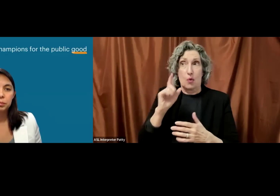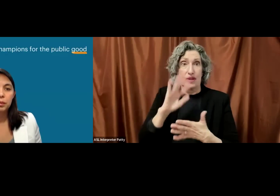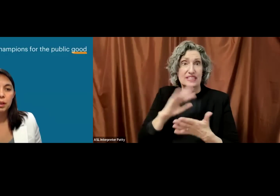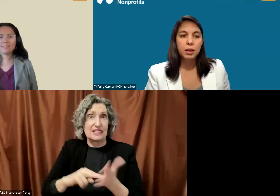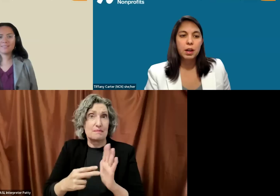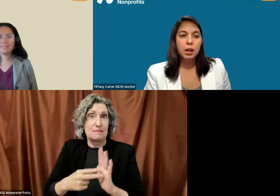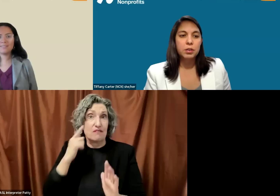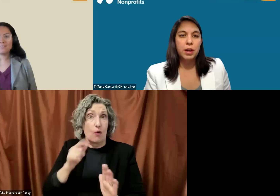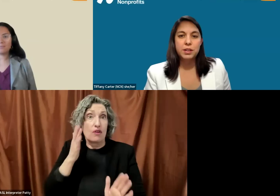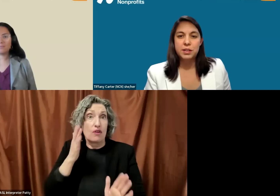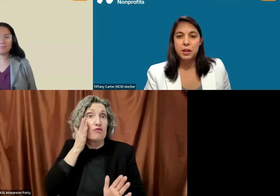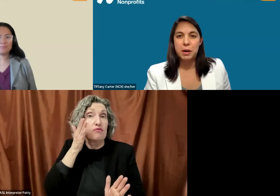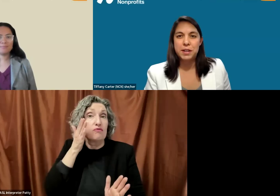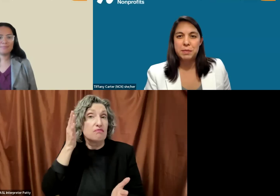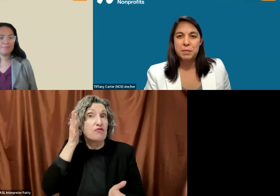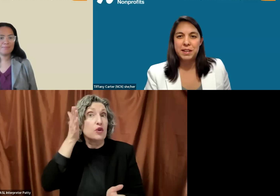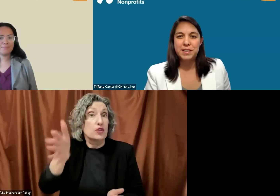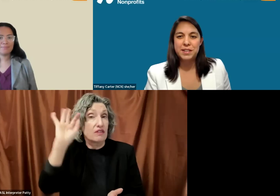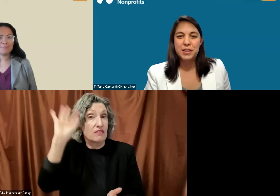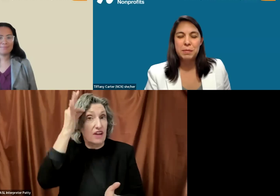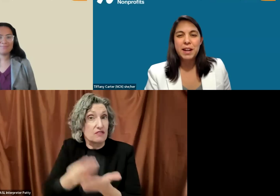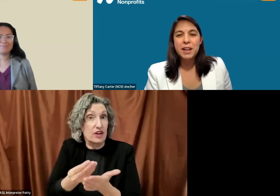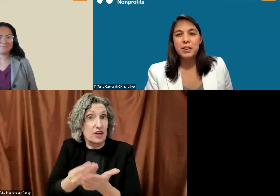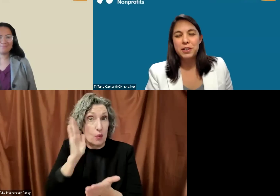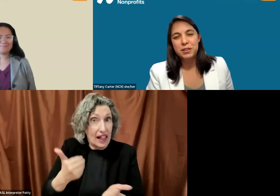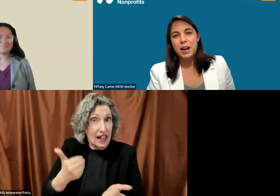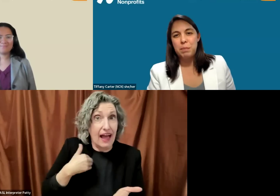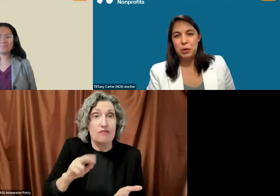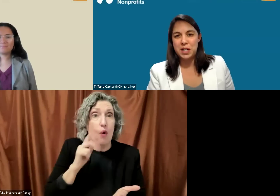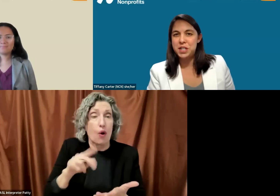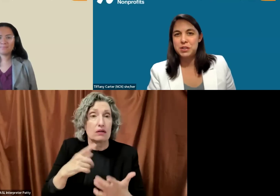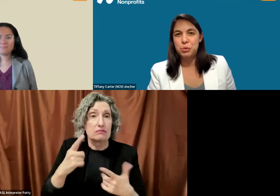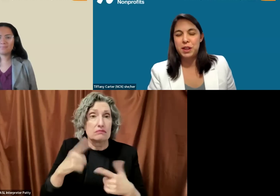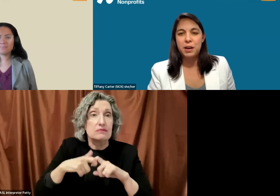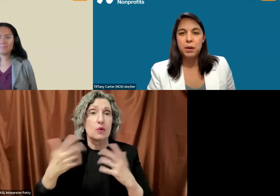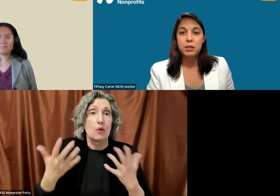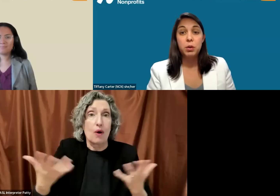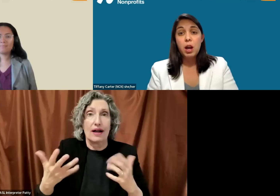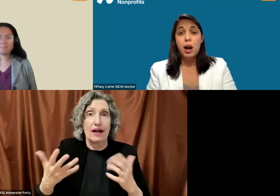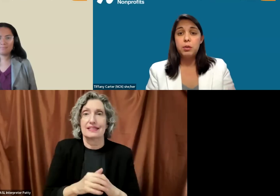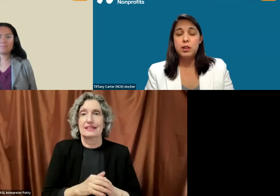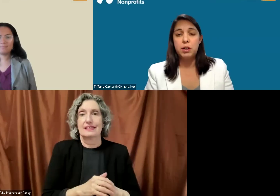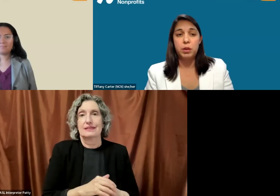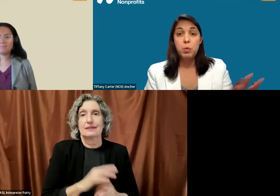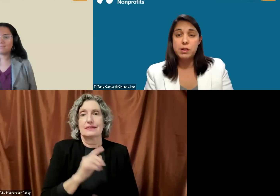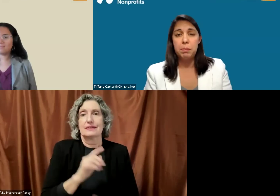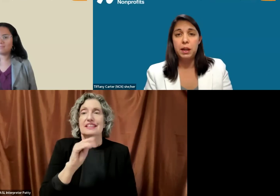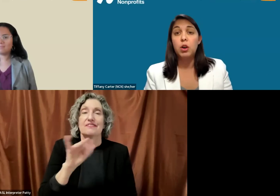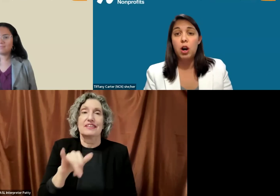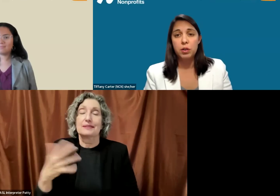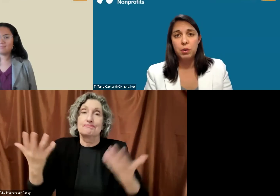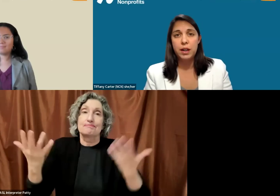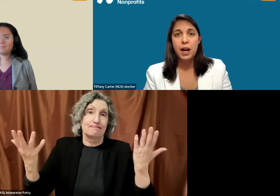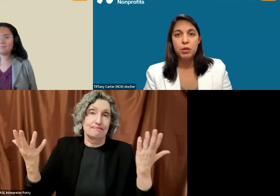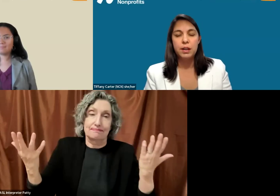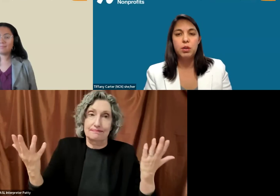funding? Yeah, Jessica, you might want to jump into this too, but there's a couple questions with that, right? So I'll touch on like what's